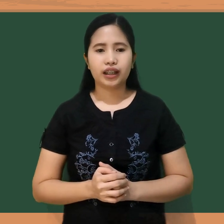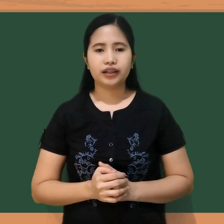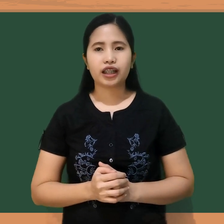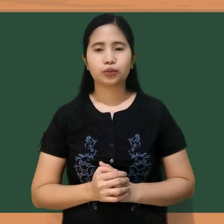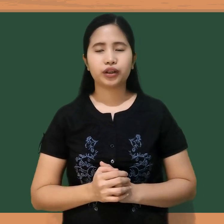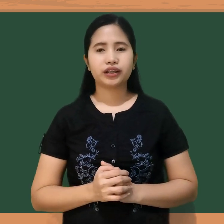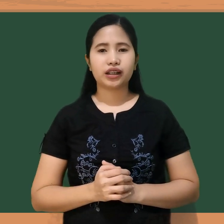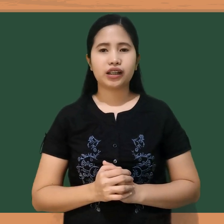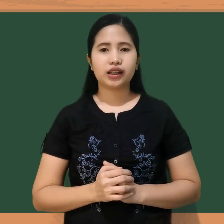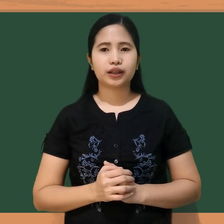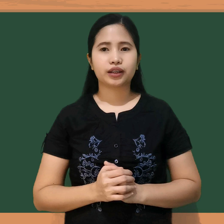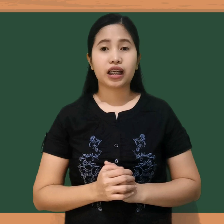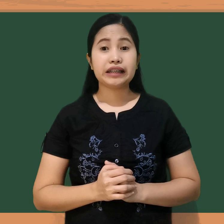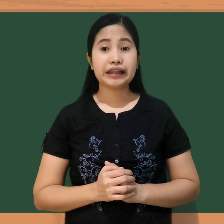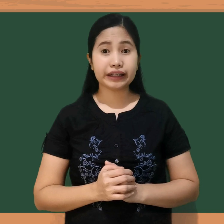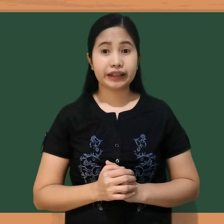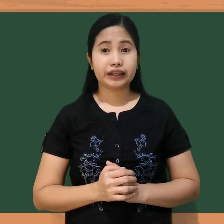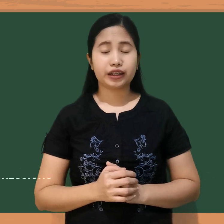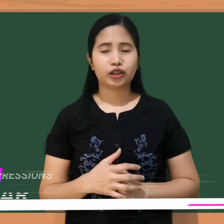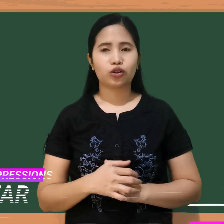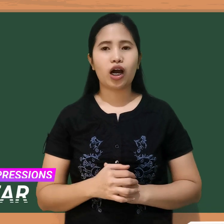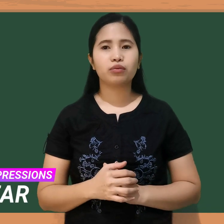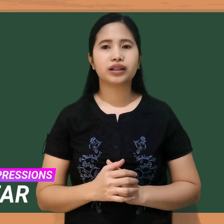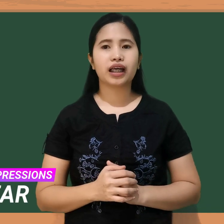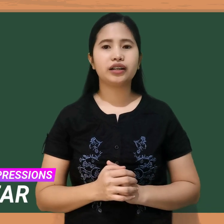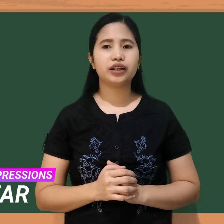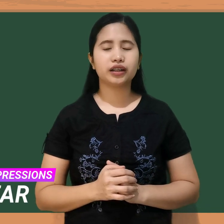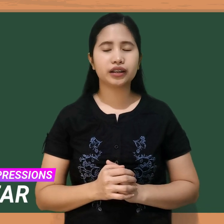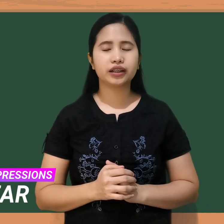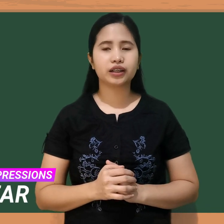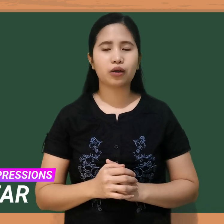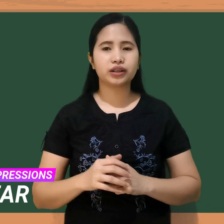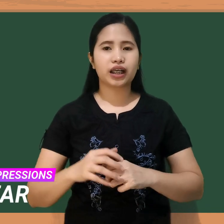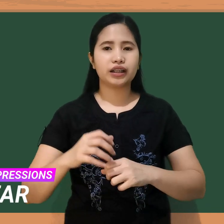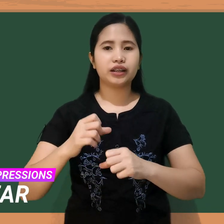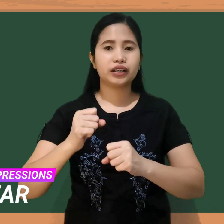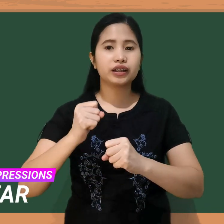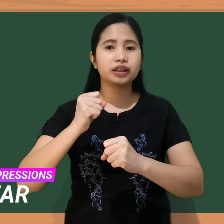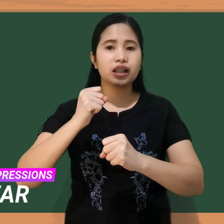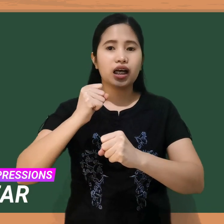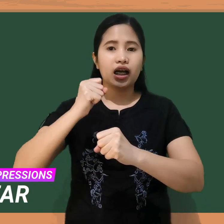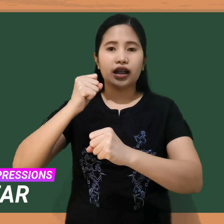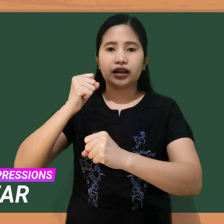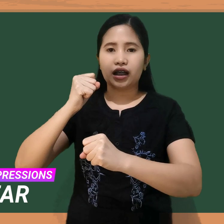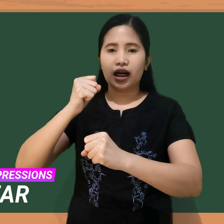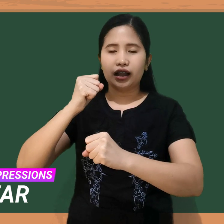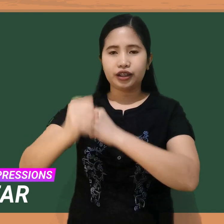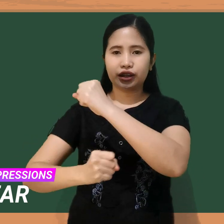The next word is year. So, how we sign year? This is how we sign year.